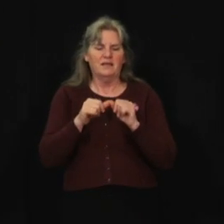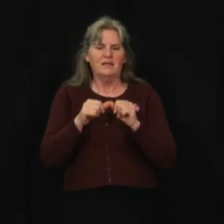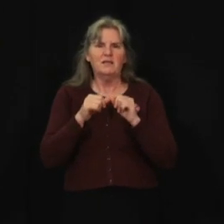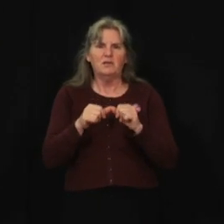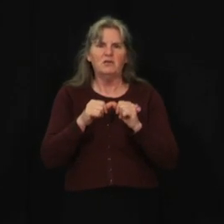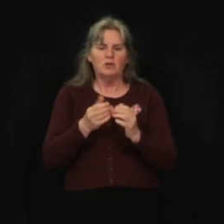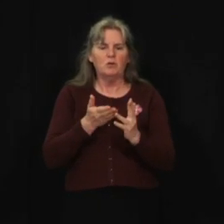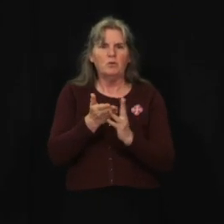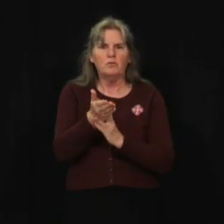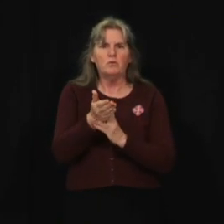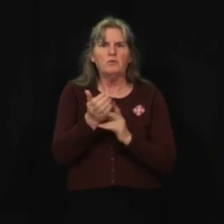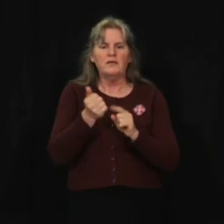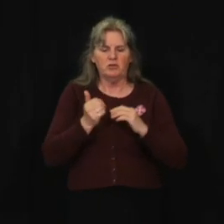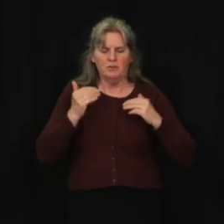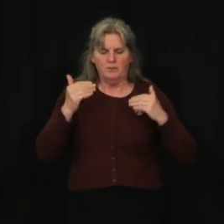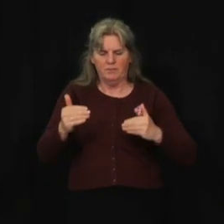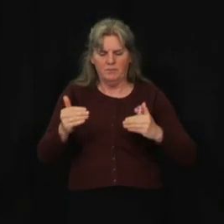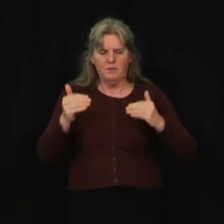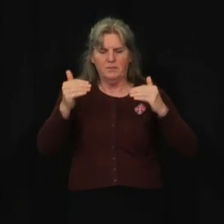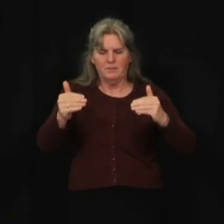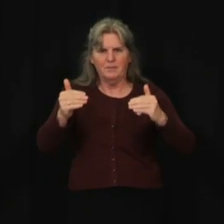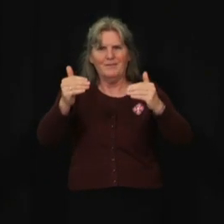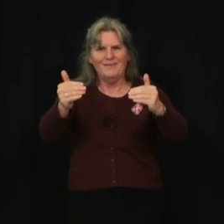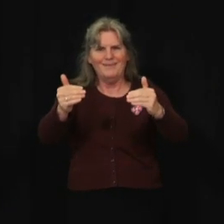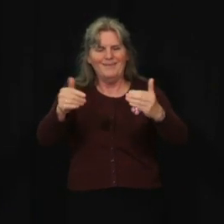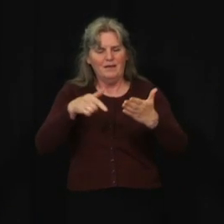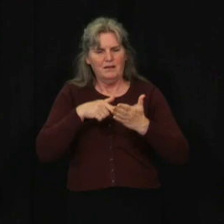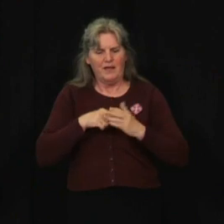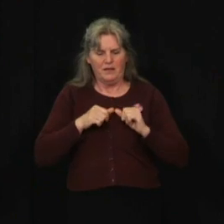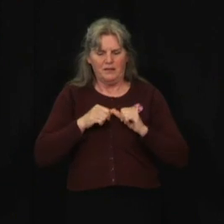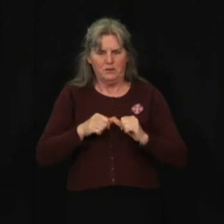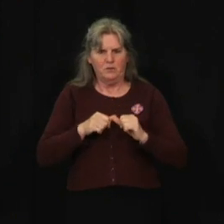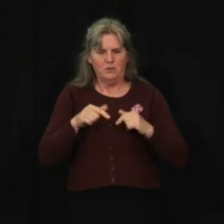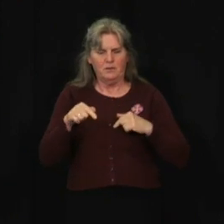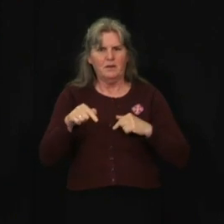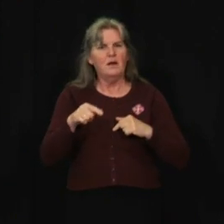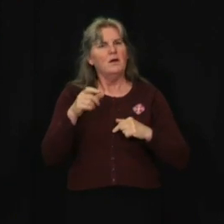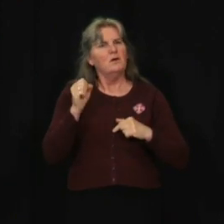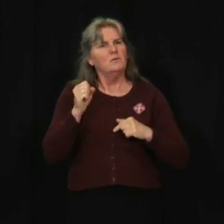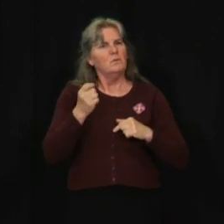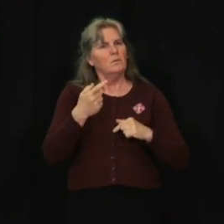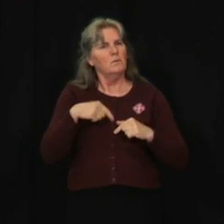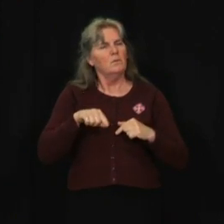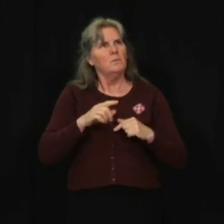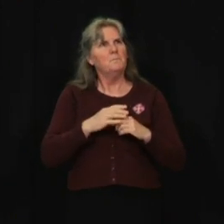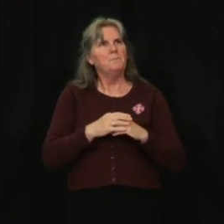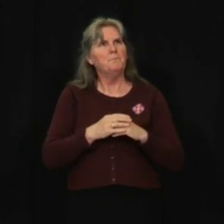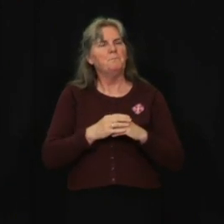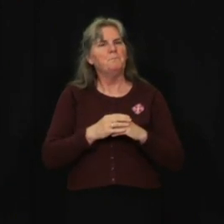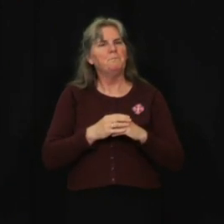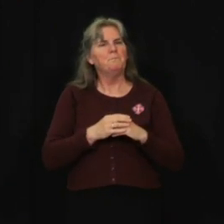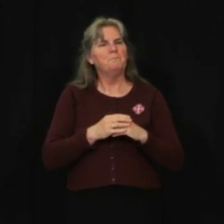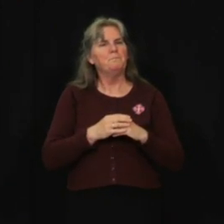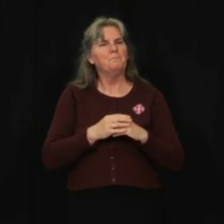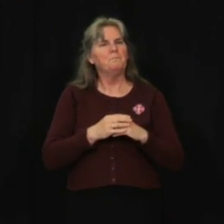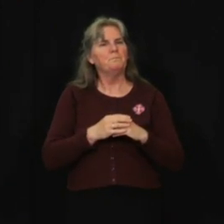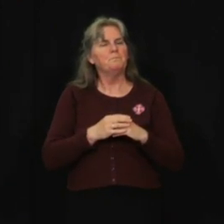phases. So it really means, so the expectation is that